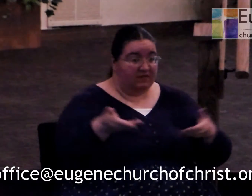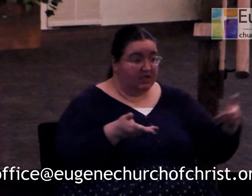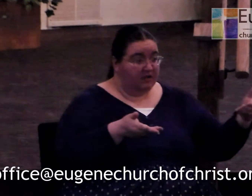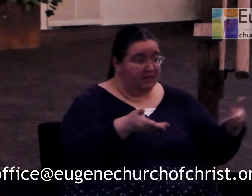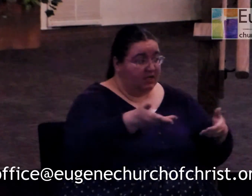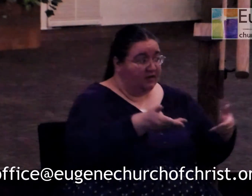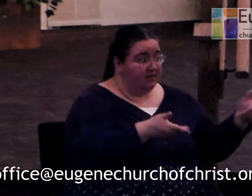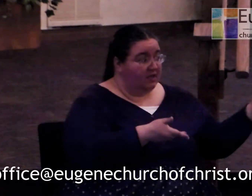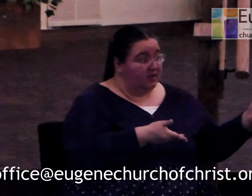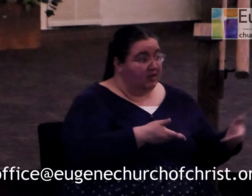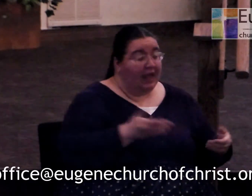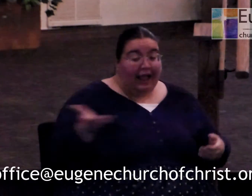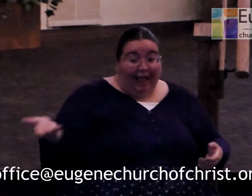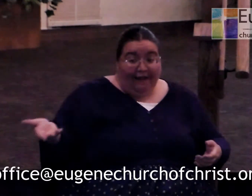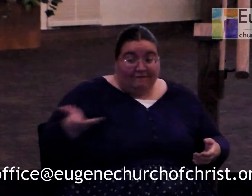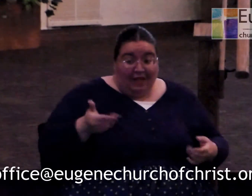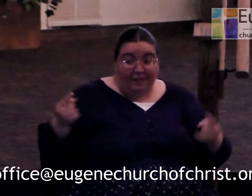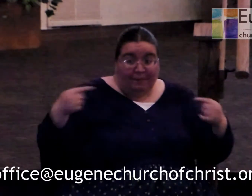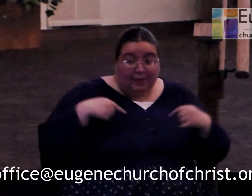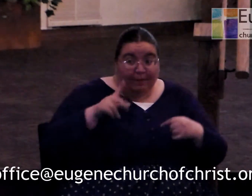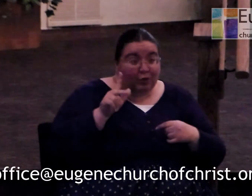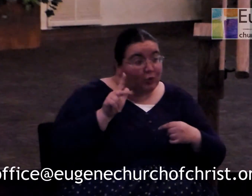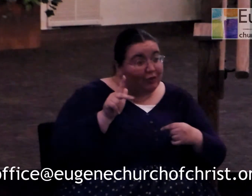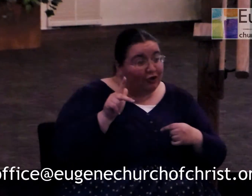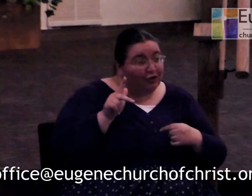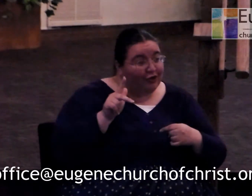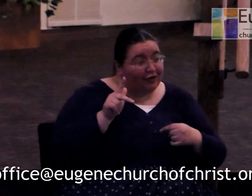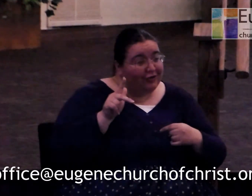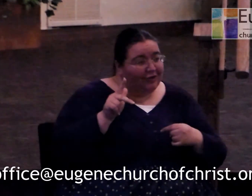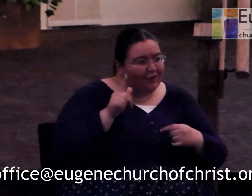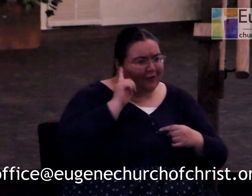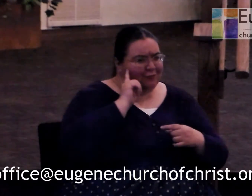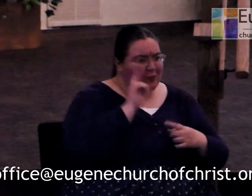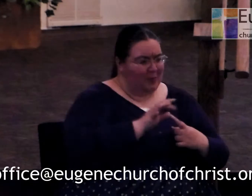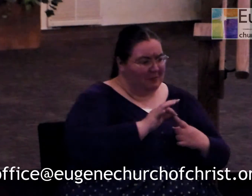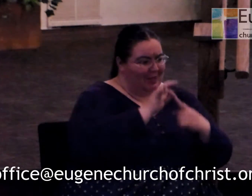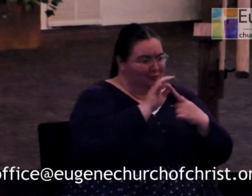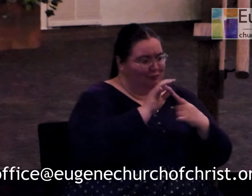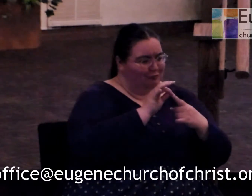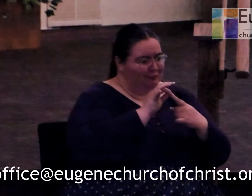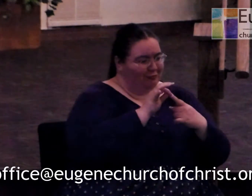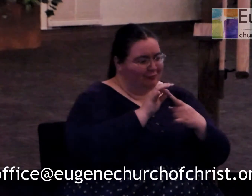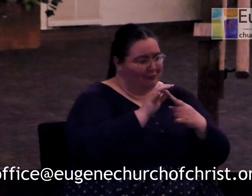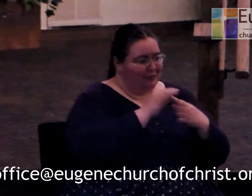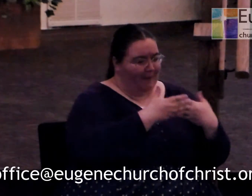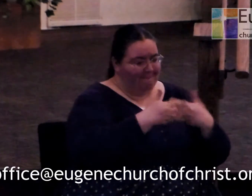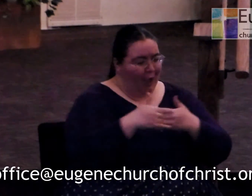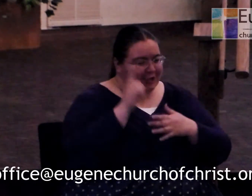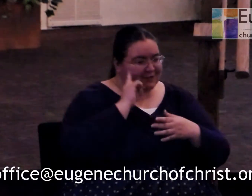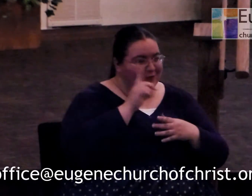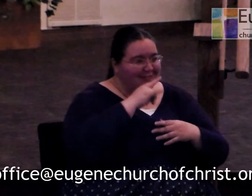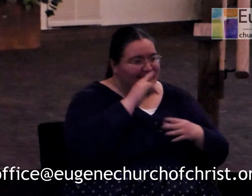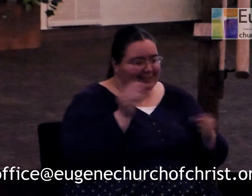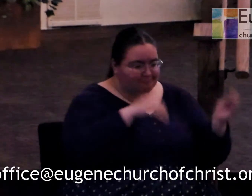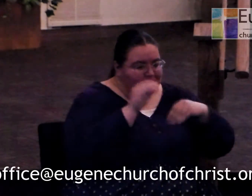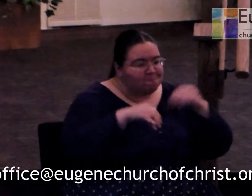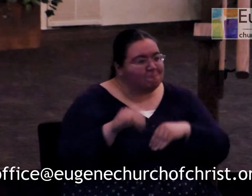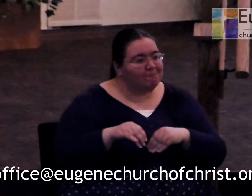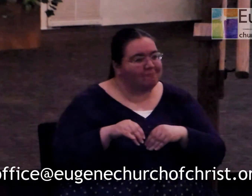on the 23rd to come and pack boxes for kids. Tell them, bring a couple of these gifts with you, or I'll bring